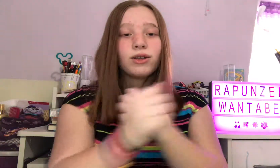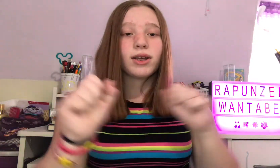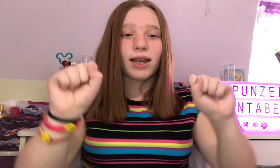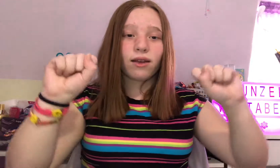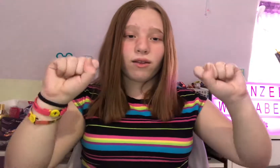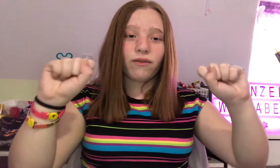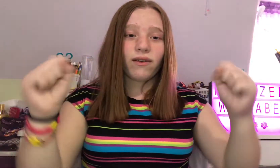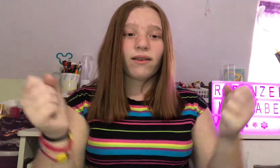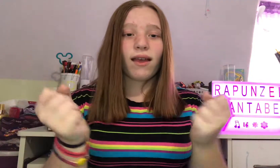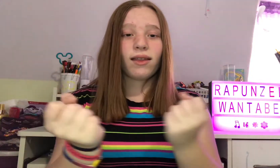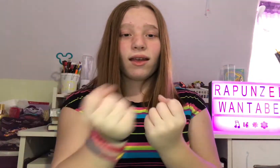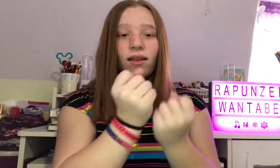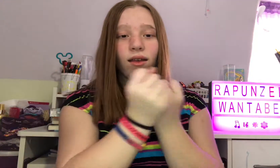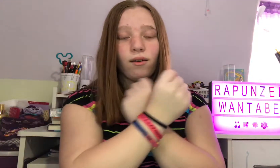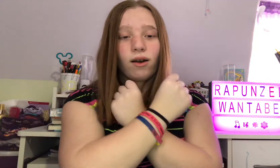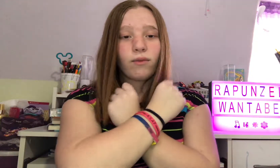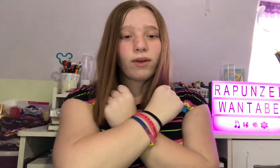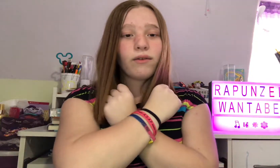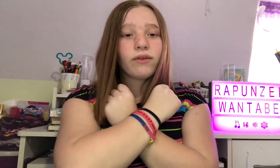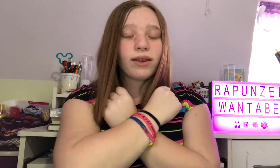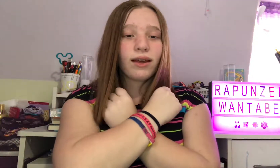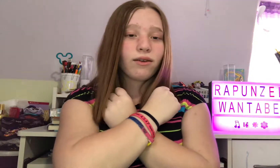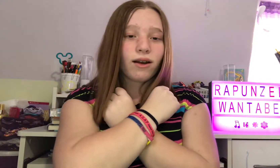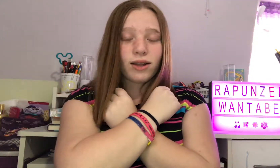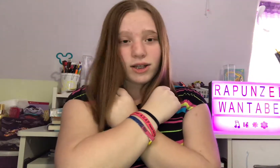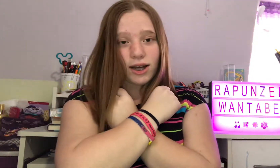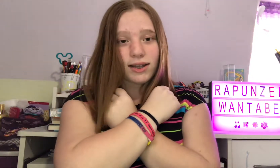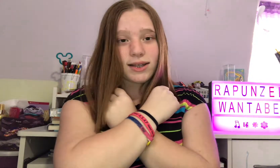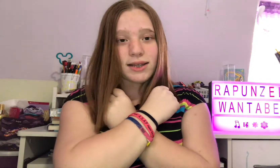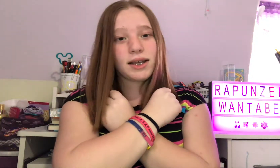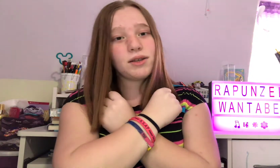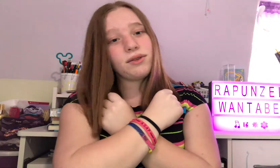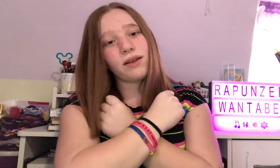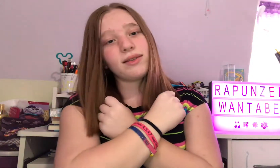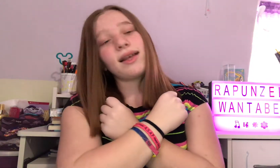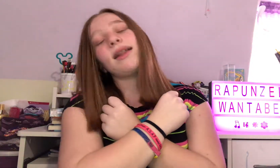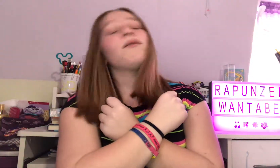you take your two fists and then you cross one over the other on the chest. That's how you do love in sign language.